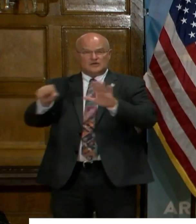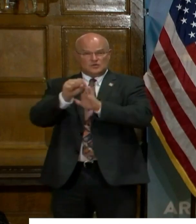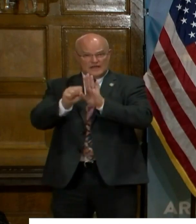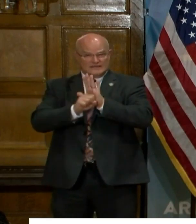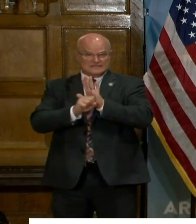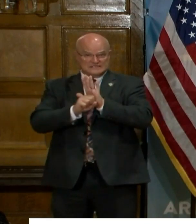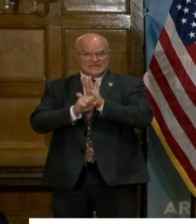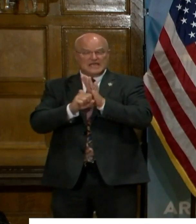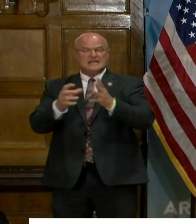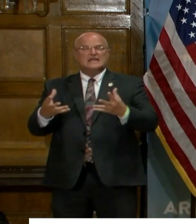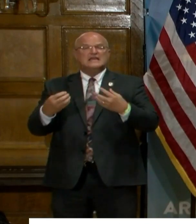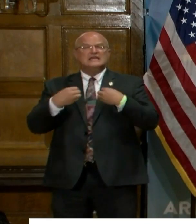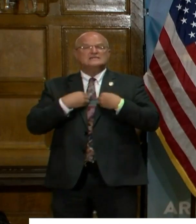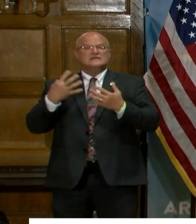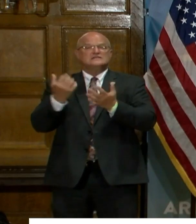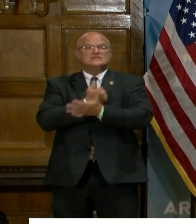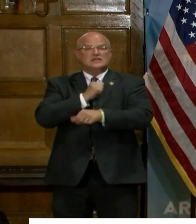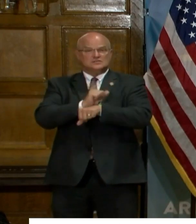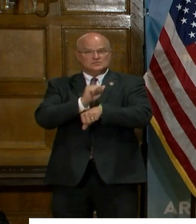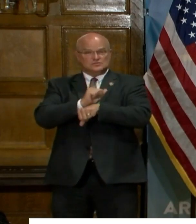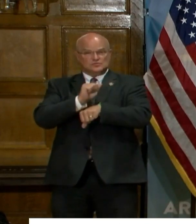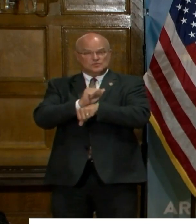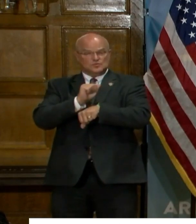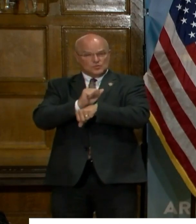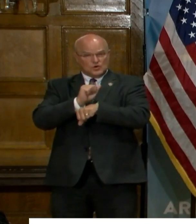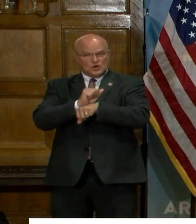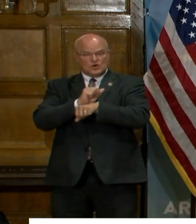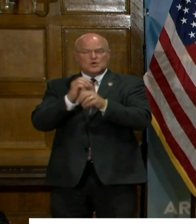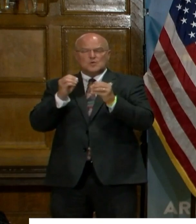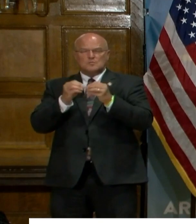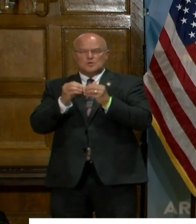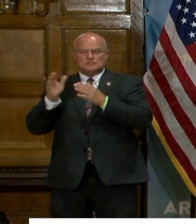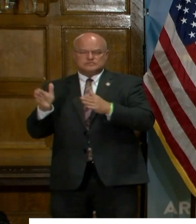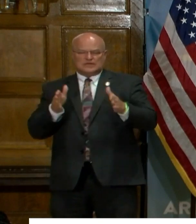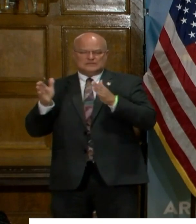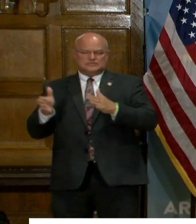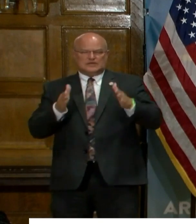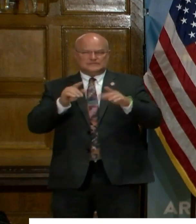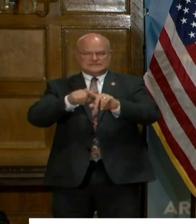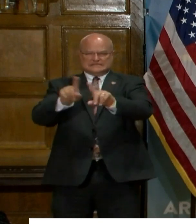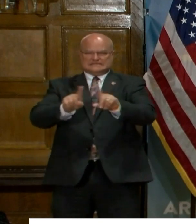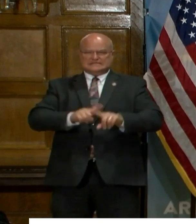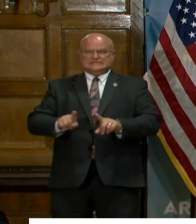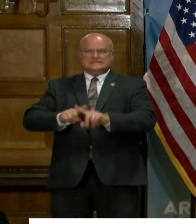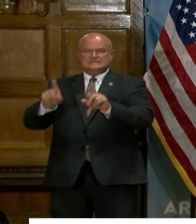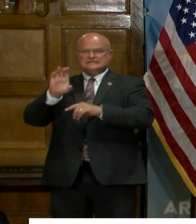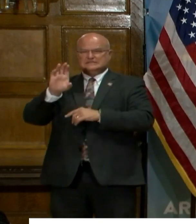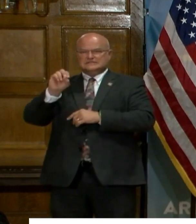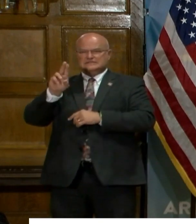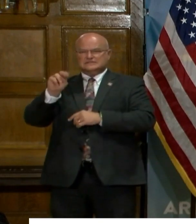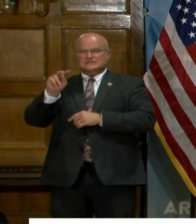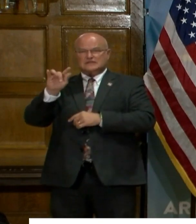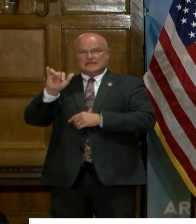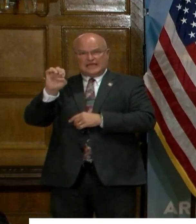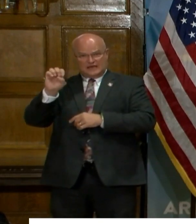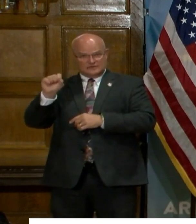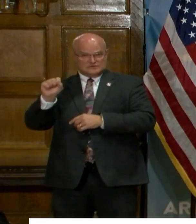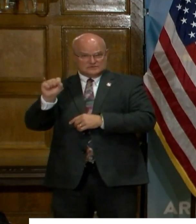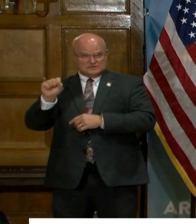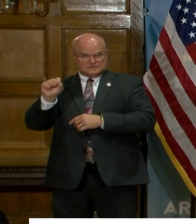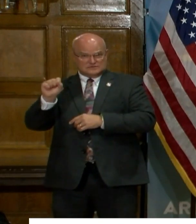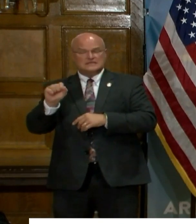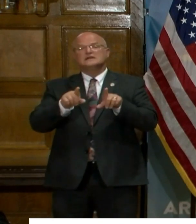state gives us a chance to work our strategy in those counties. It's also a significant